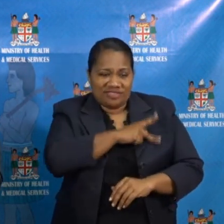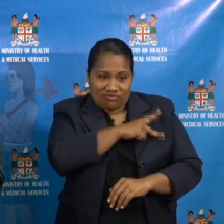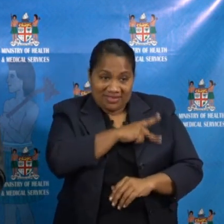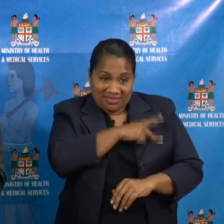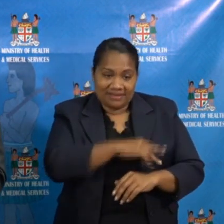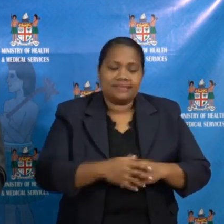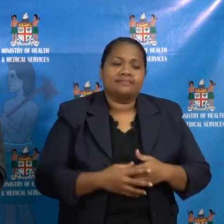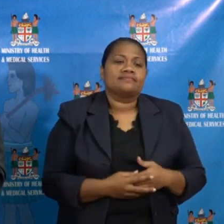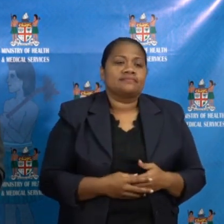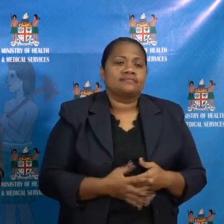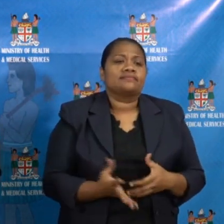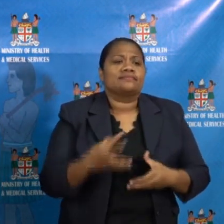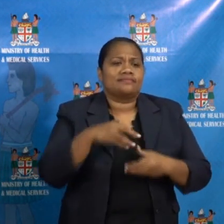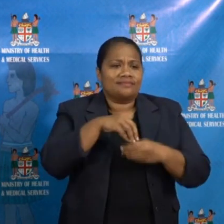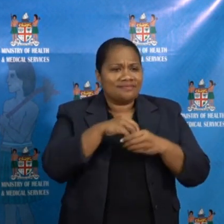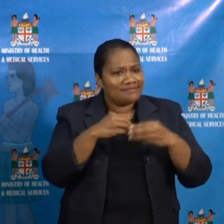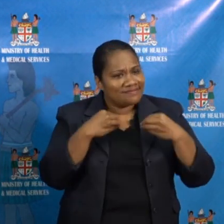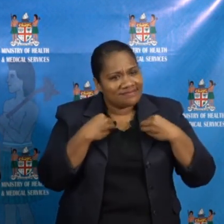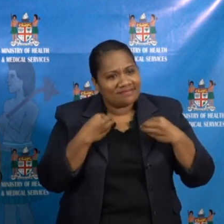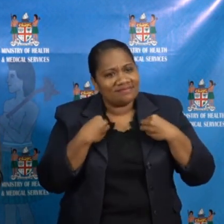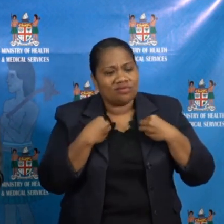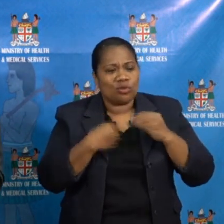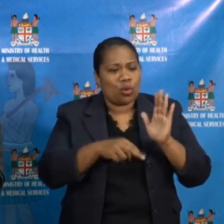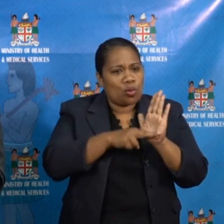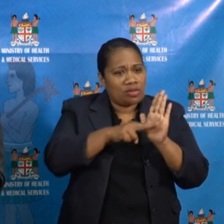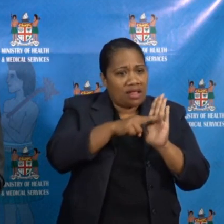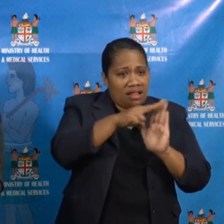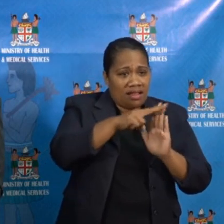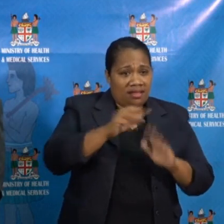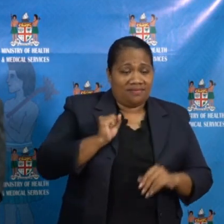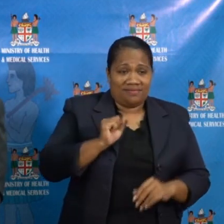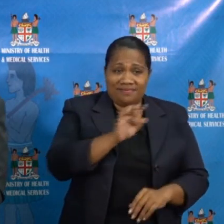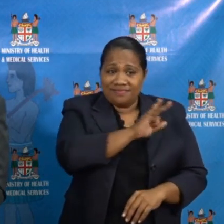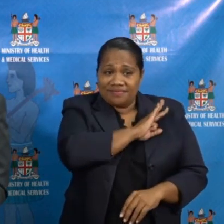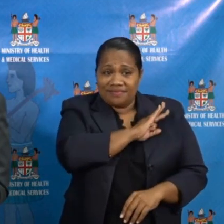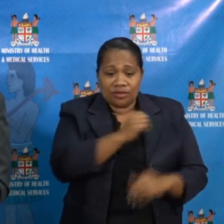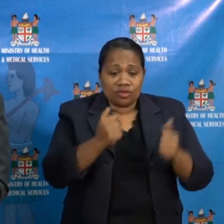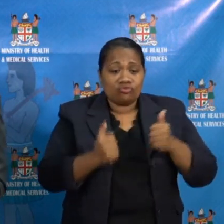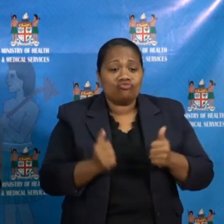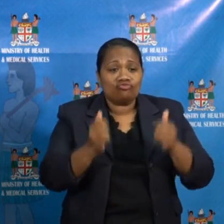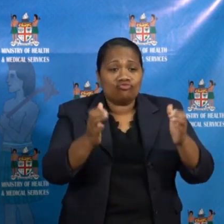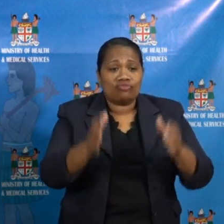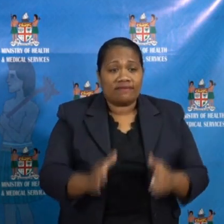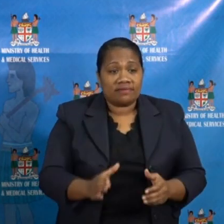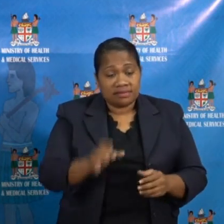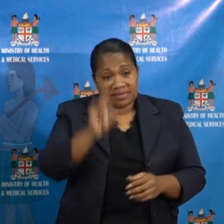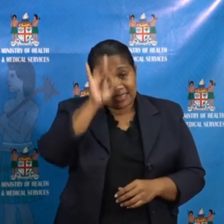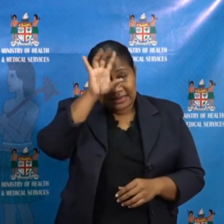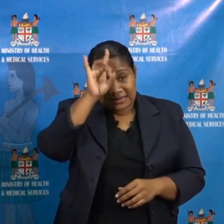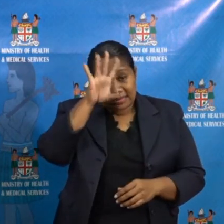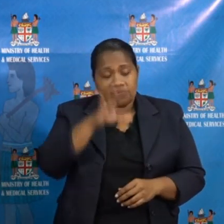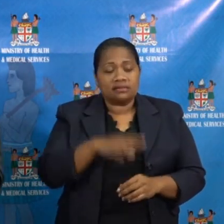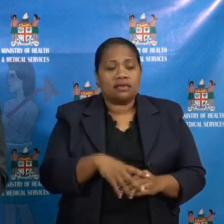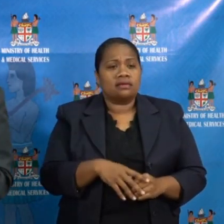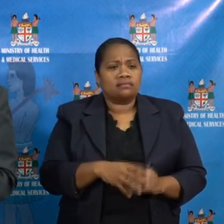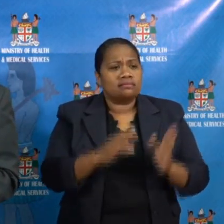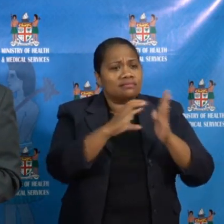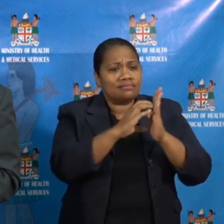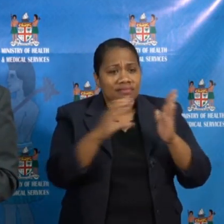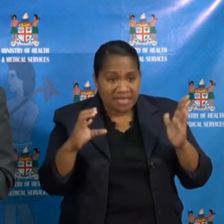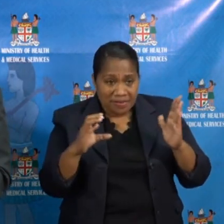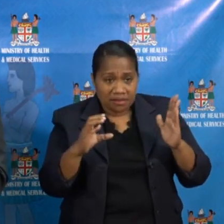retailers, hotel staff, drivers of taxis, minibuses, and buses.